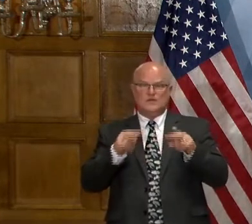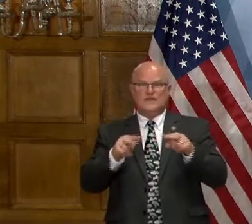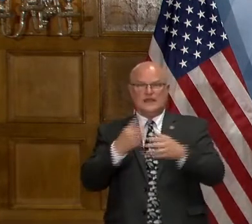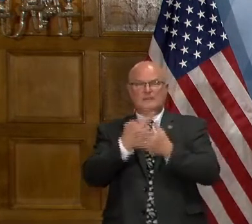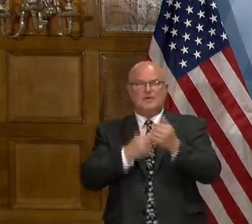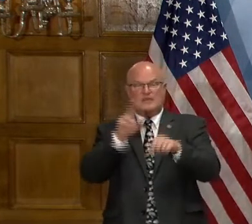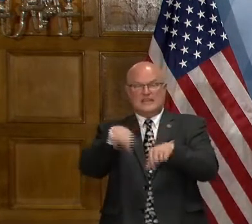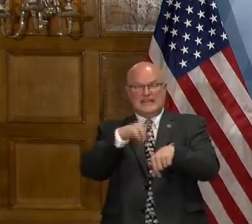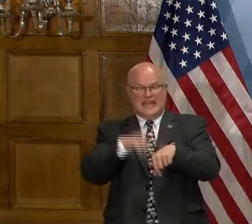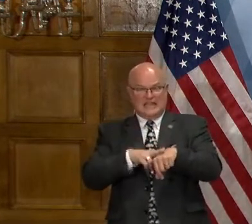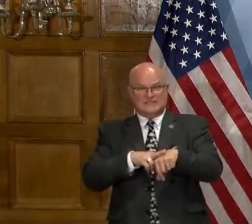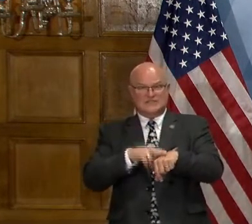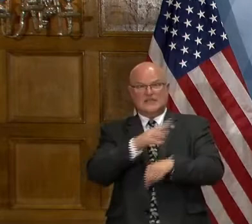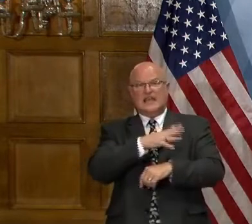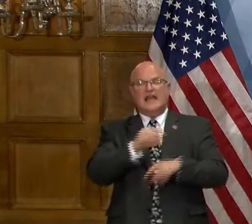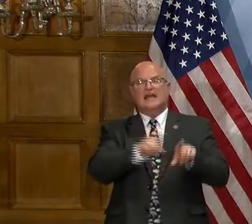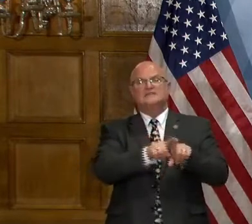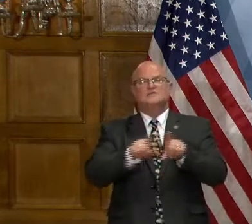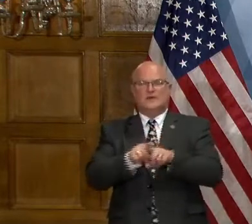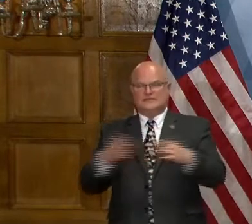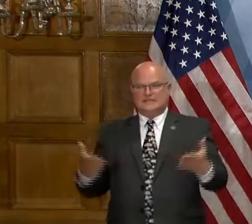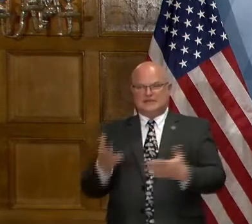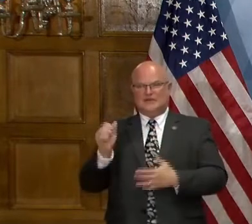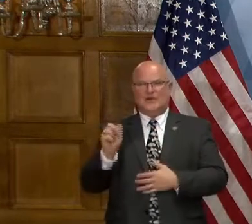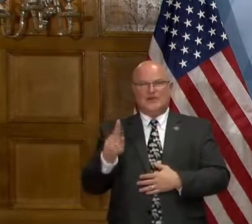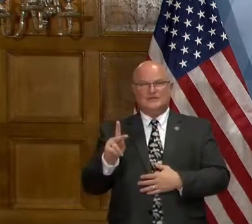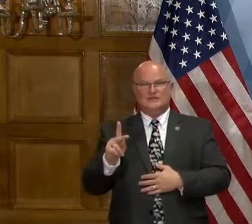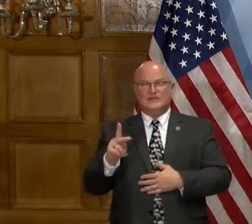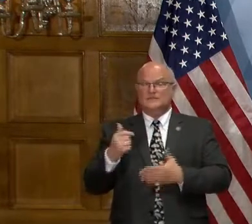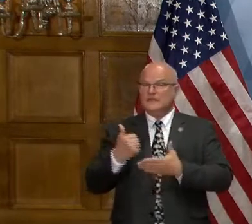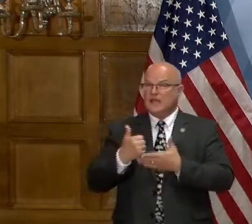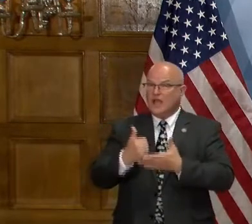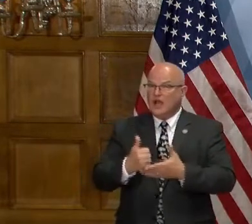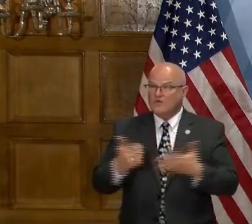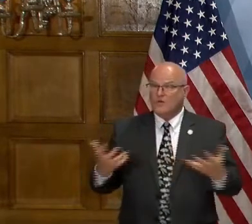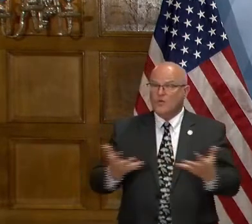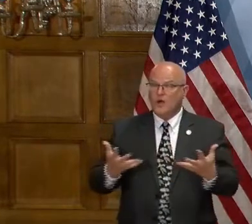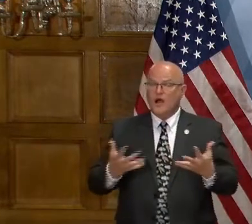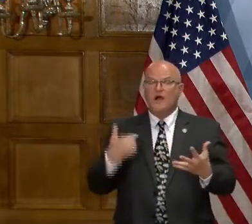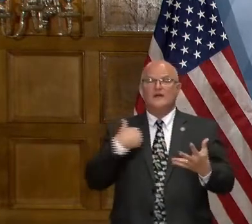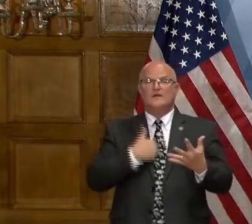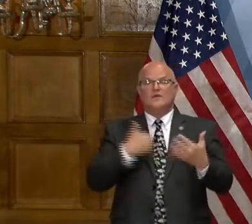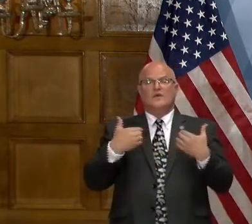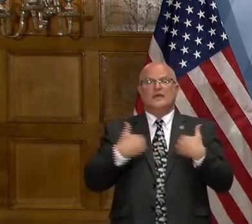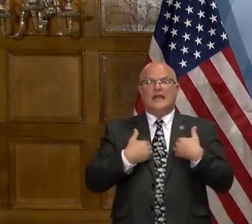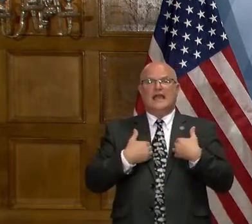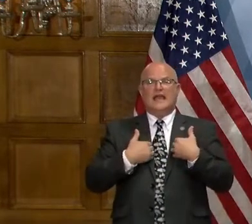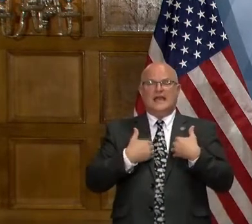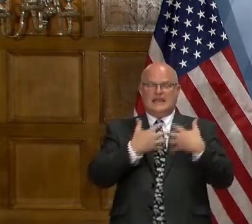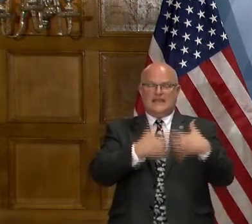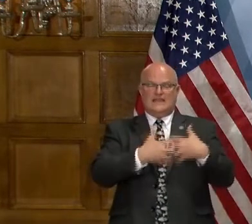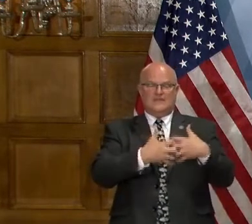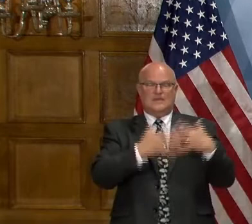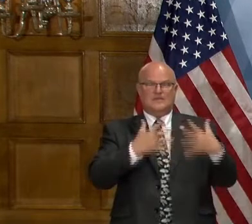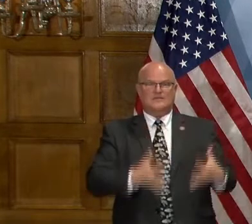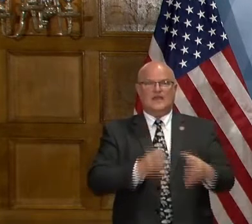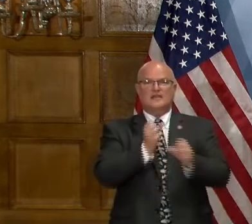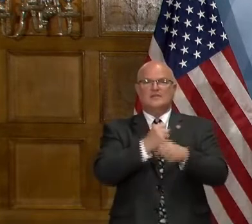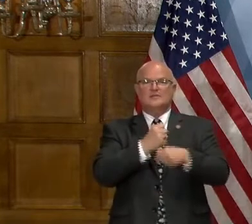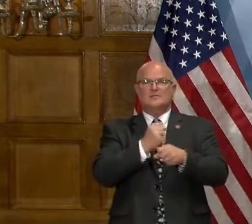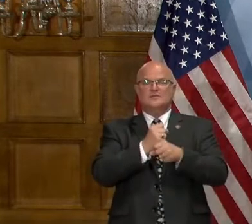both nationally as well as here. What would be helpful is if we had the manufacturers